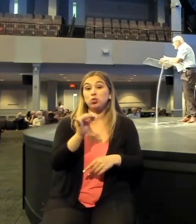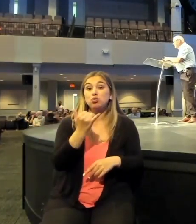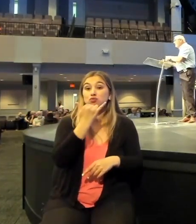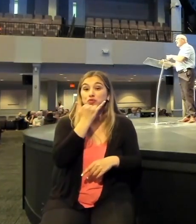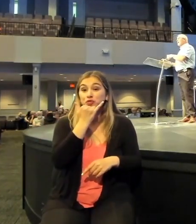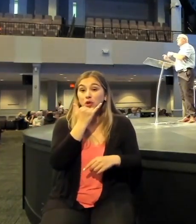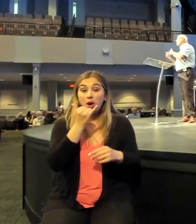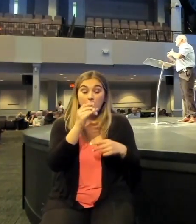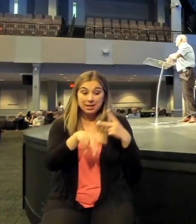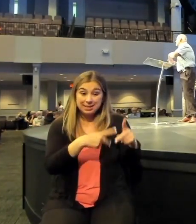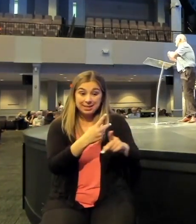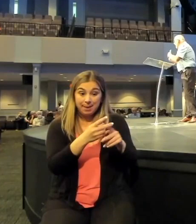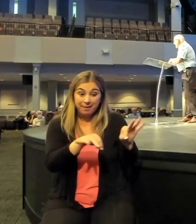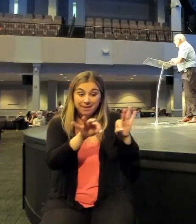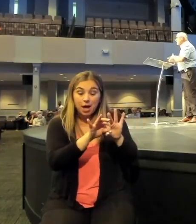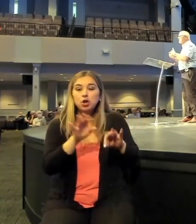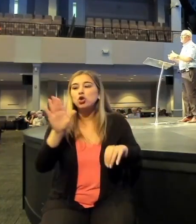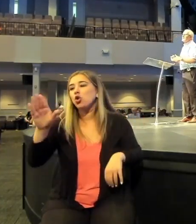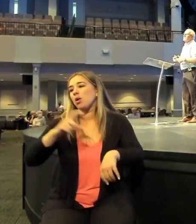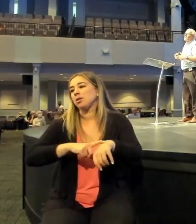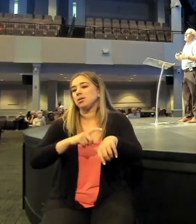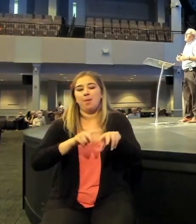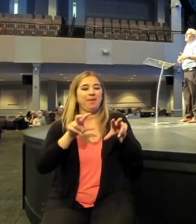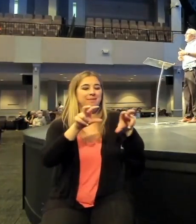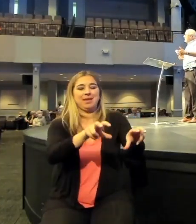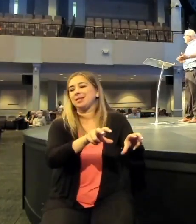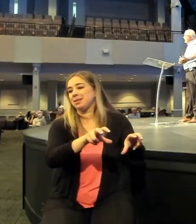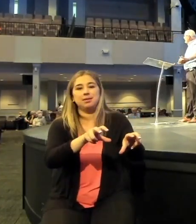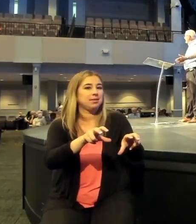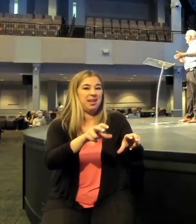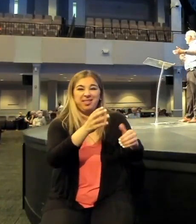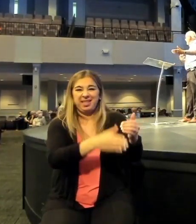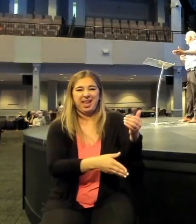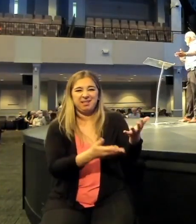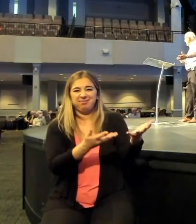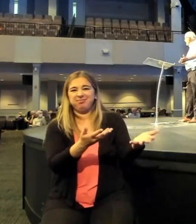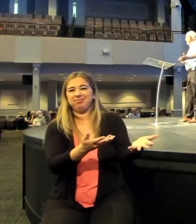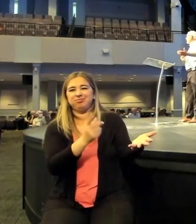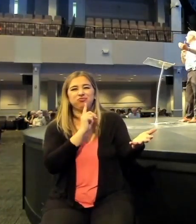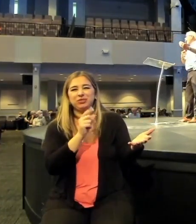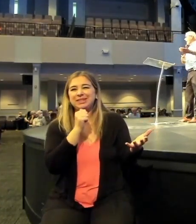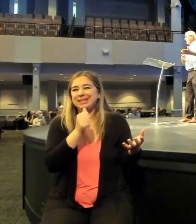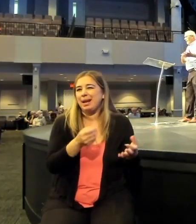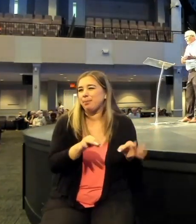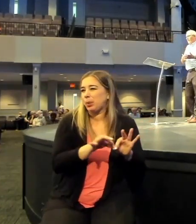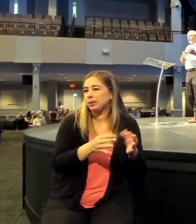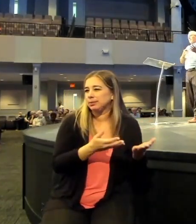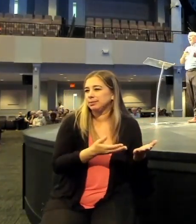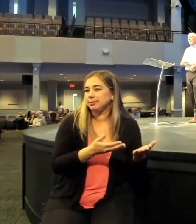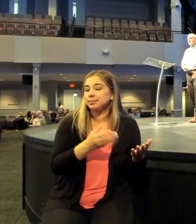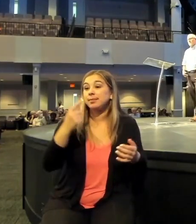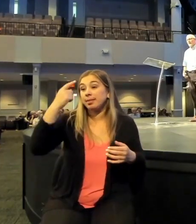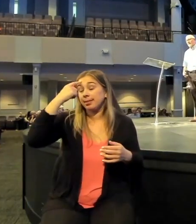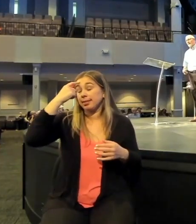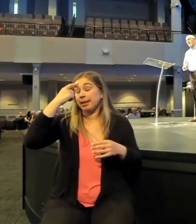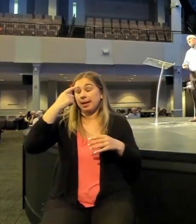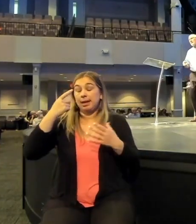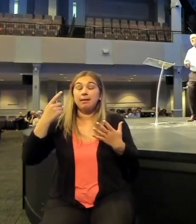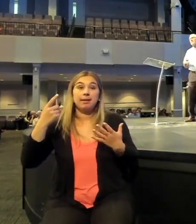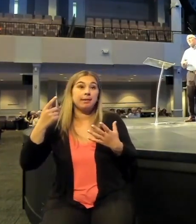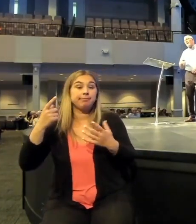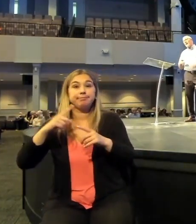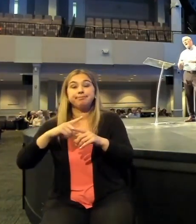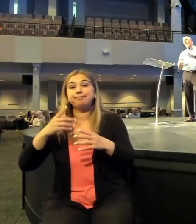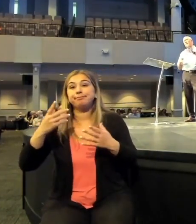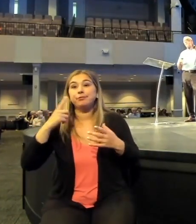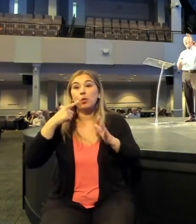of values, you will give your time to things that really, in the end, are not valuable at all. Think about it this way. Let's